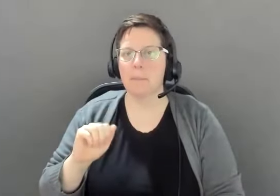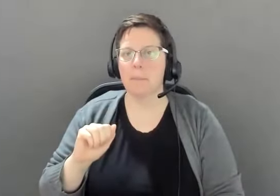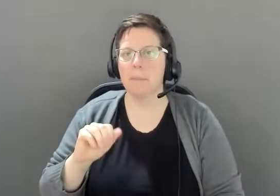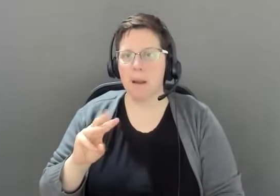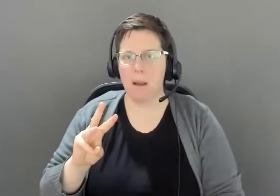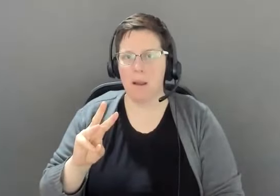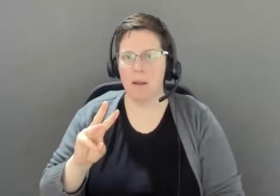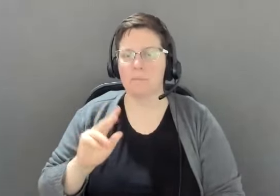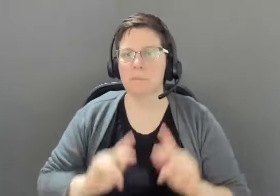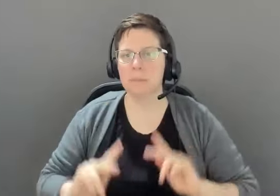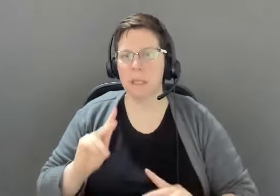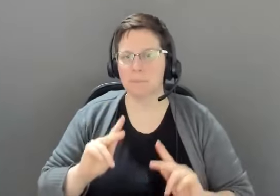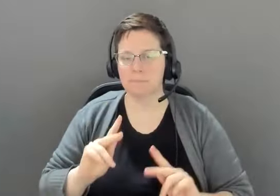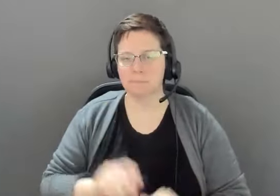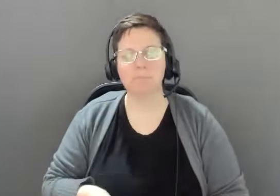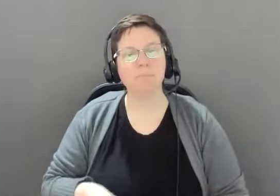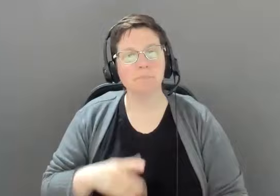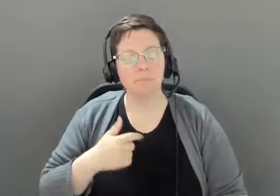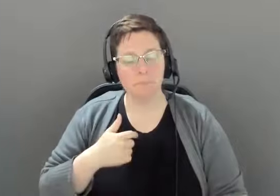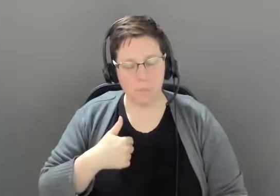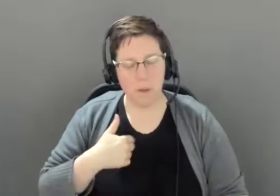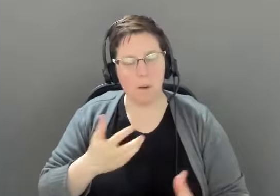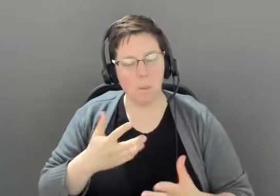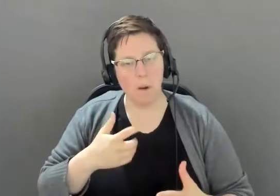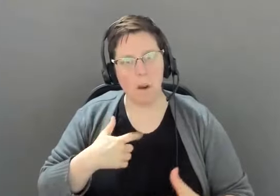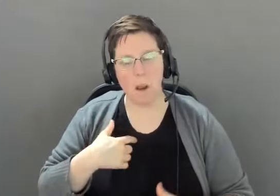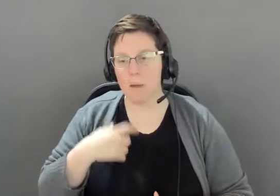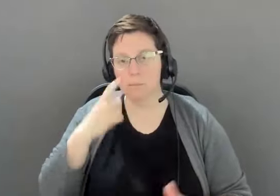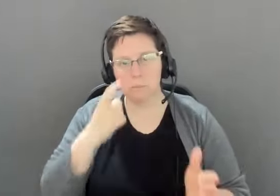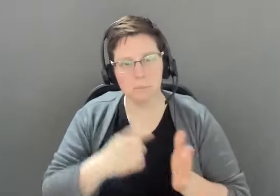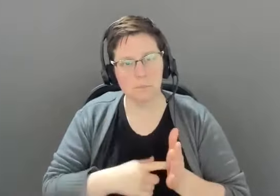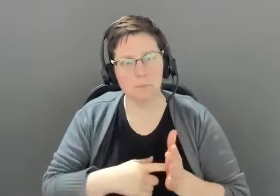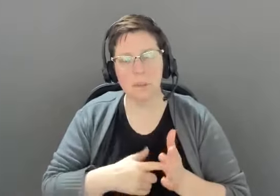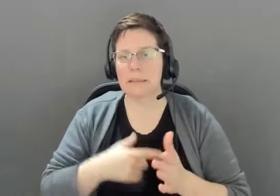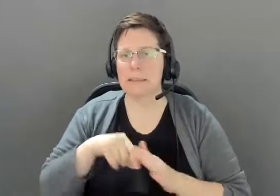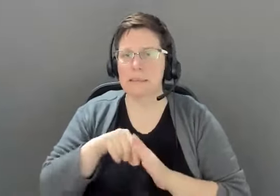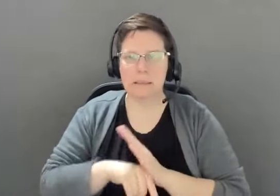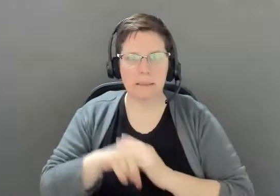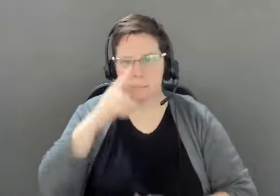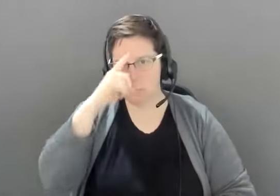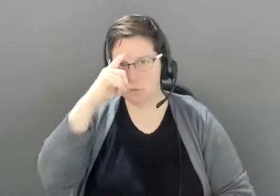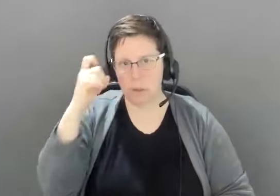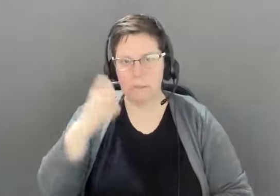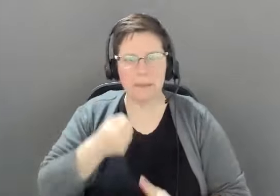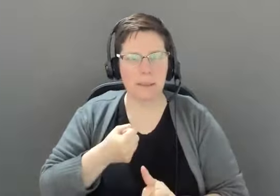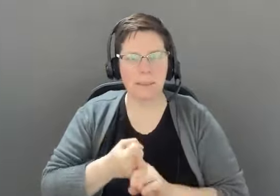Mi'kma'ki. May we recognize the deep trauma and ongoing impacts of colonization, including gender-based